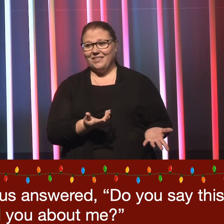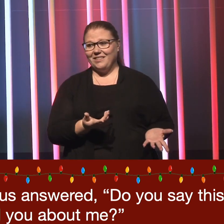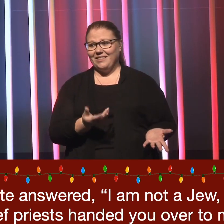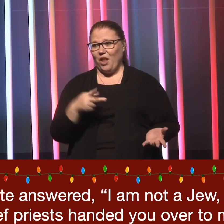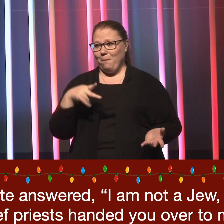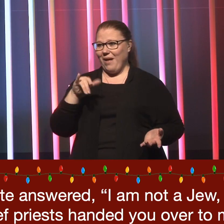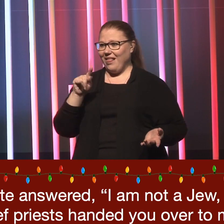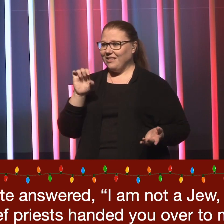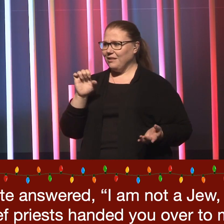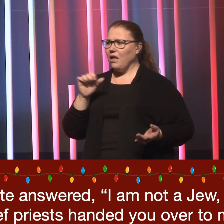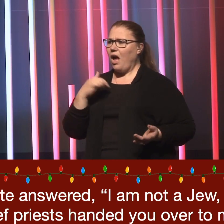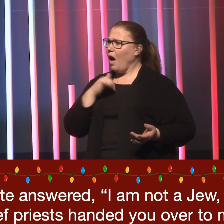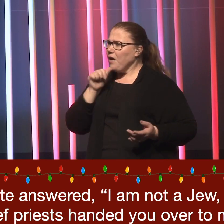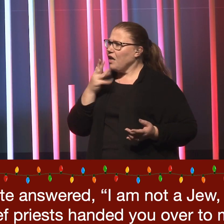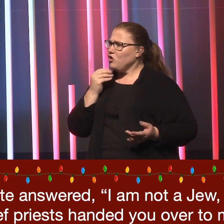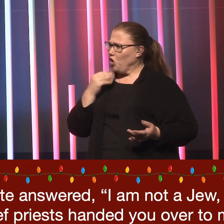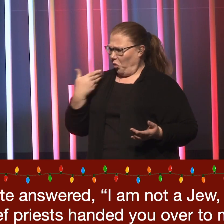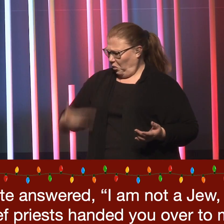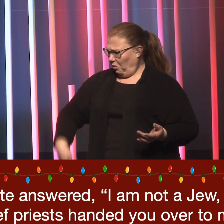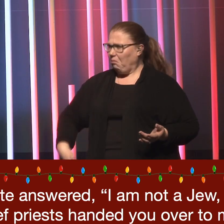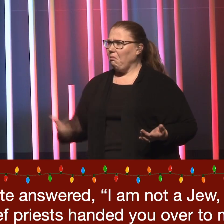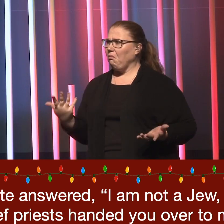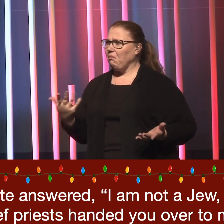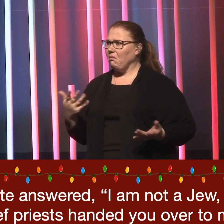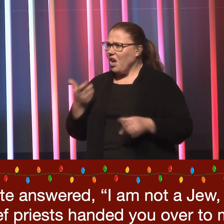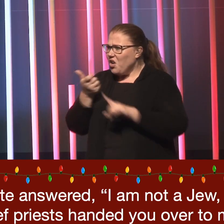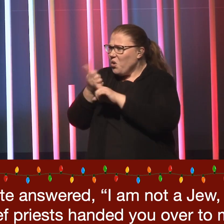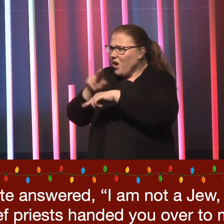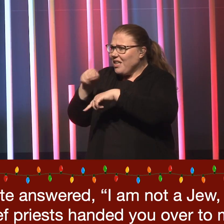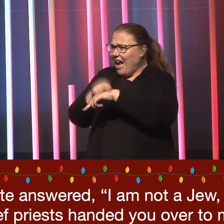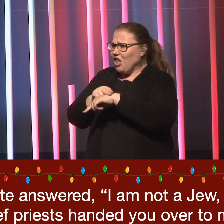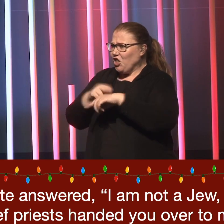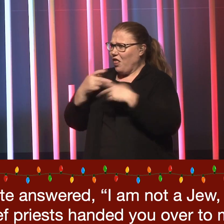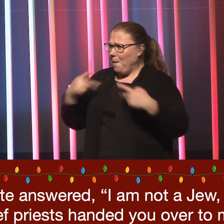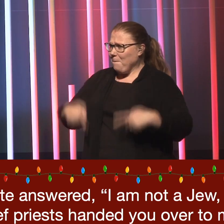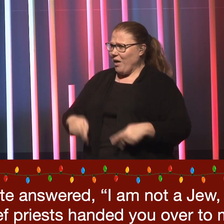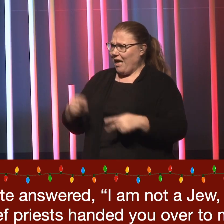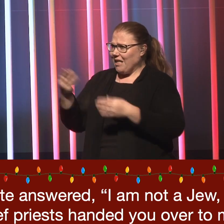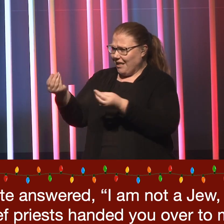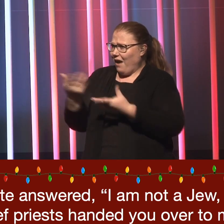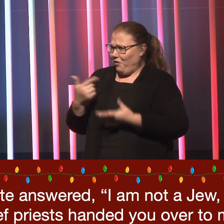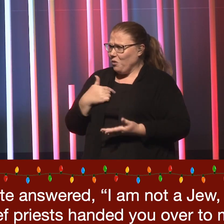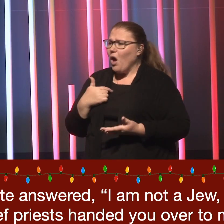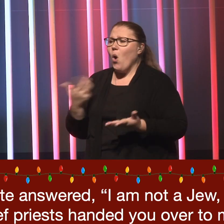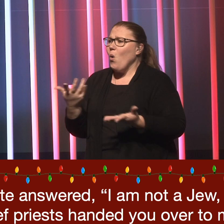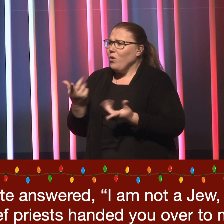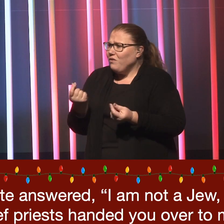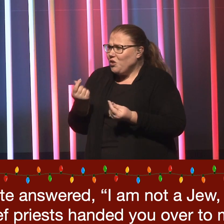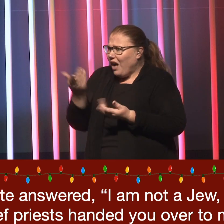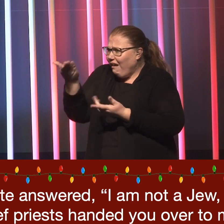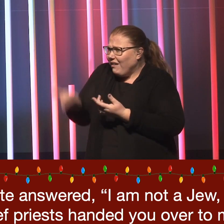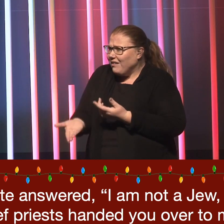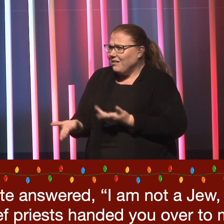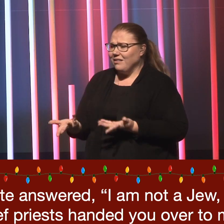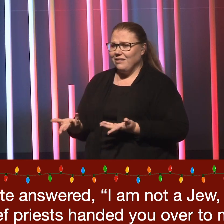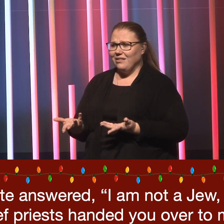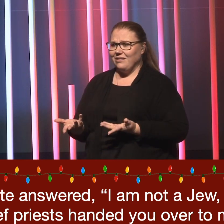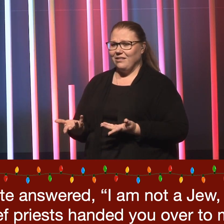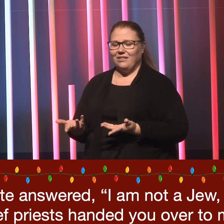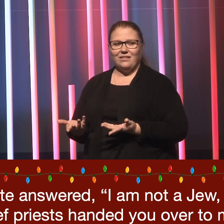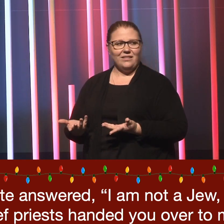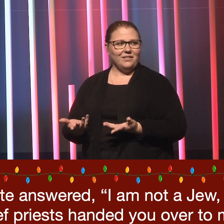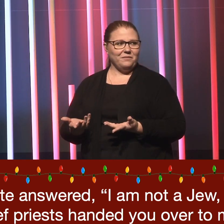Pilate answers, "I'm not a Jew, am I? Your own nation, the chief priests, handed you over to me. What have you done?" Here's